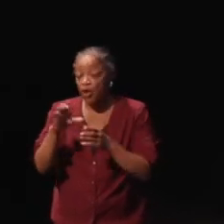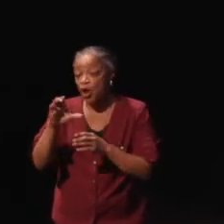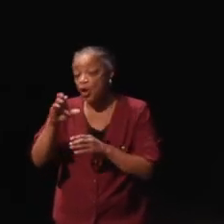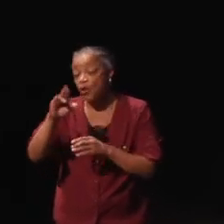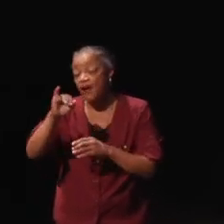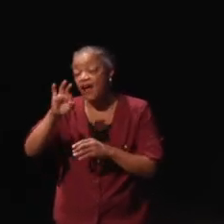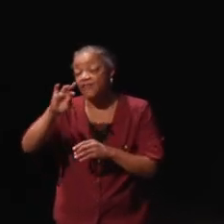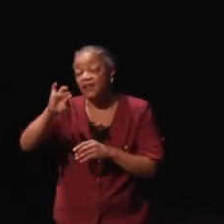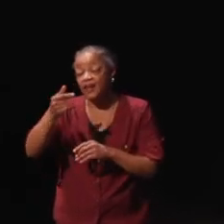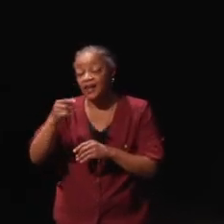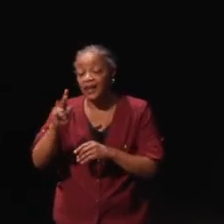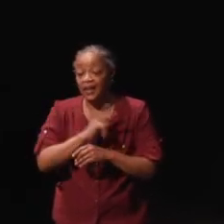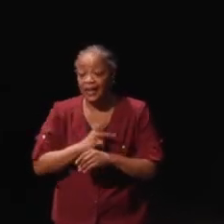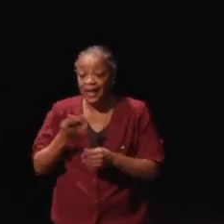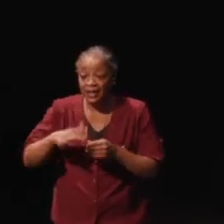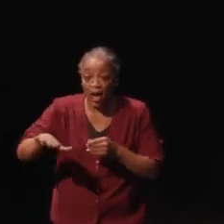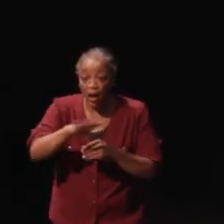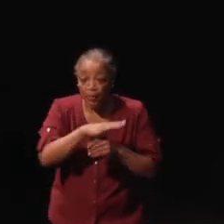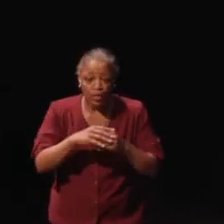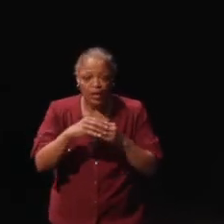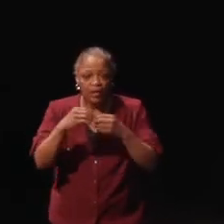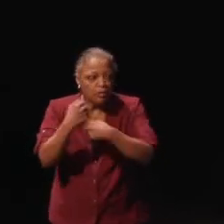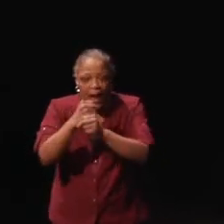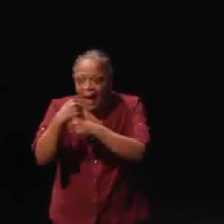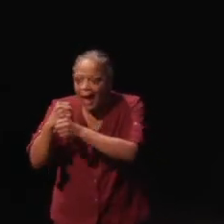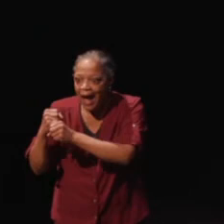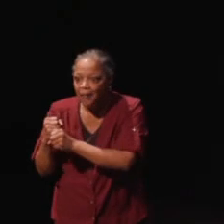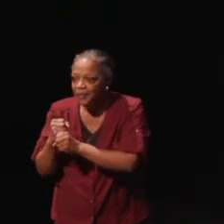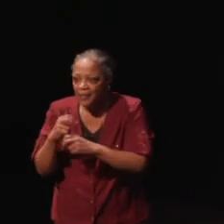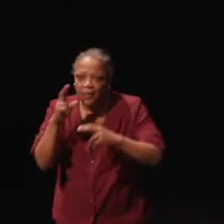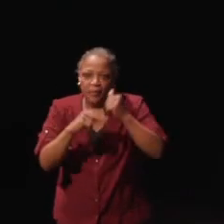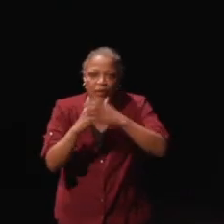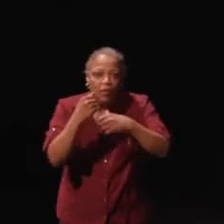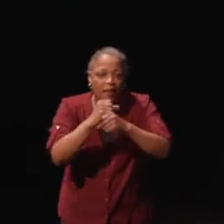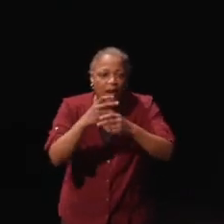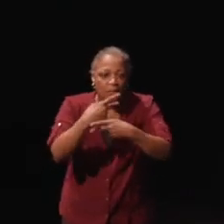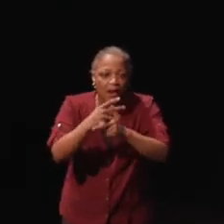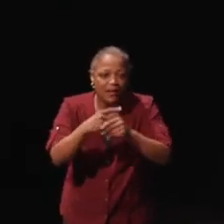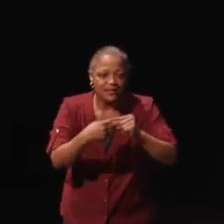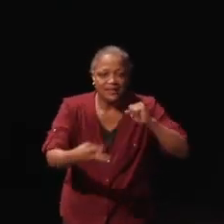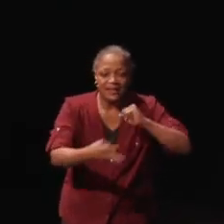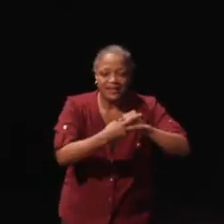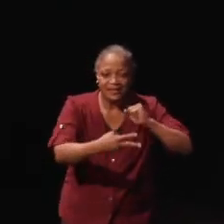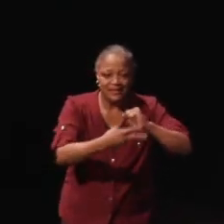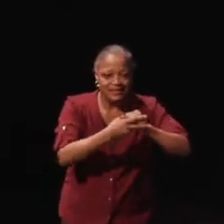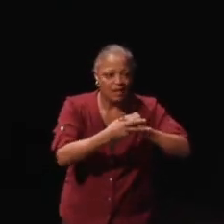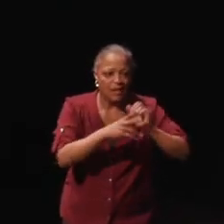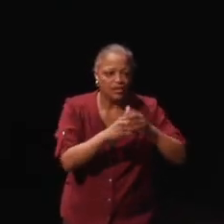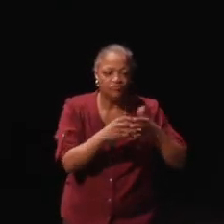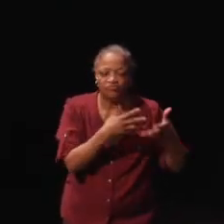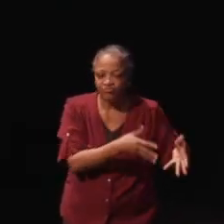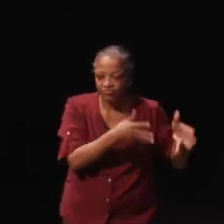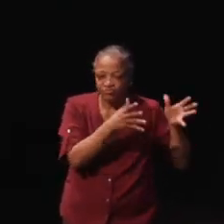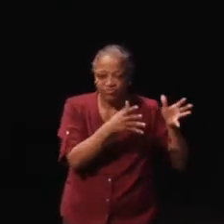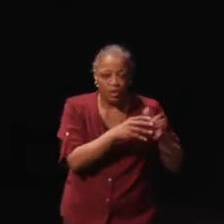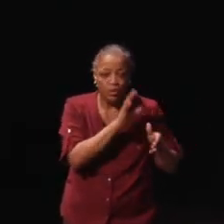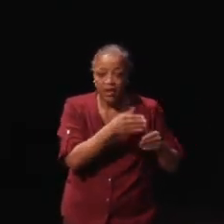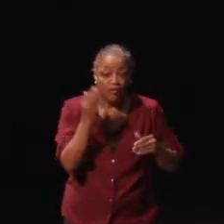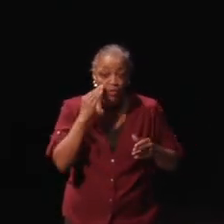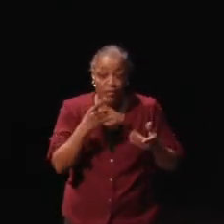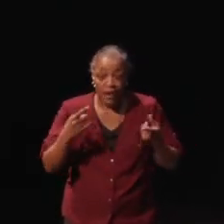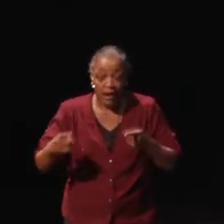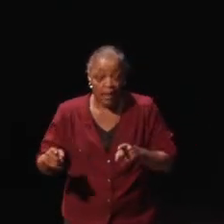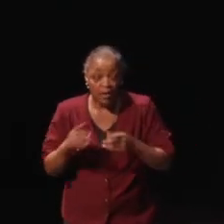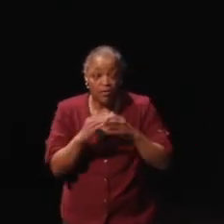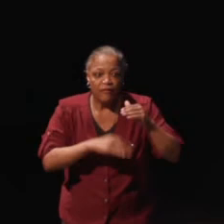you could craft away happily and all your buildings would produce these products, but then your storage would run full. And you'd never know that happened.